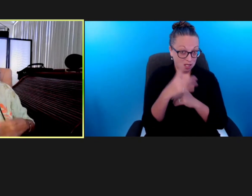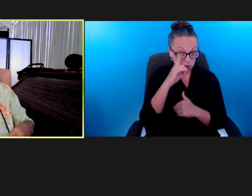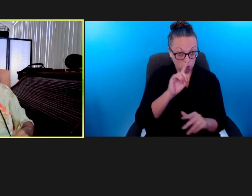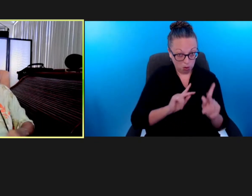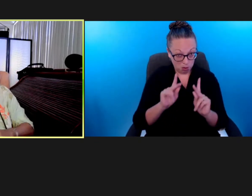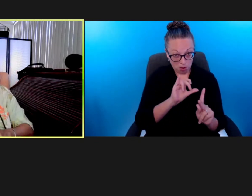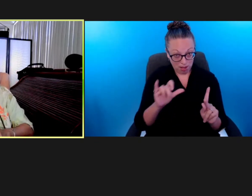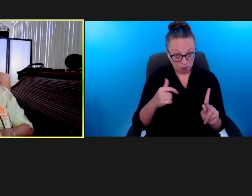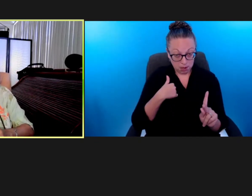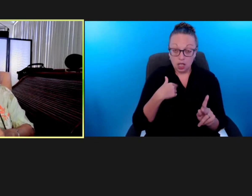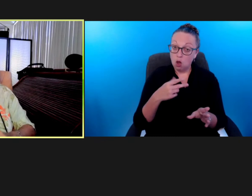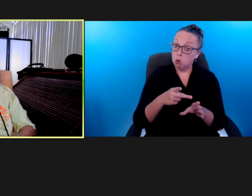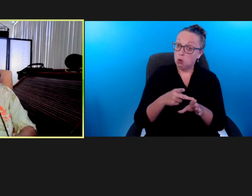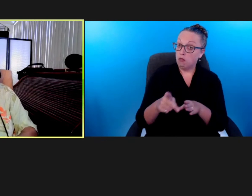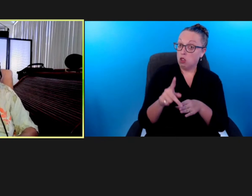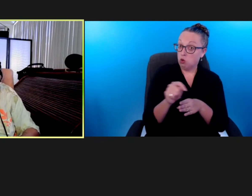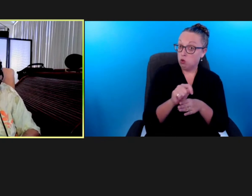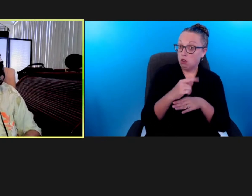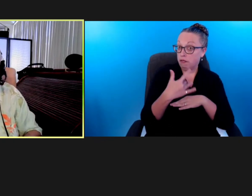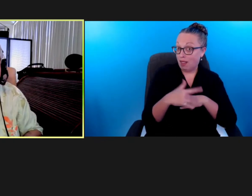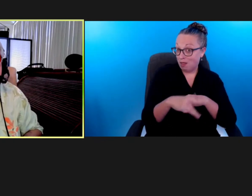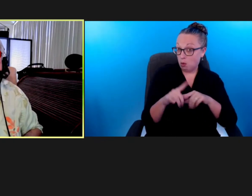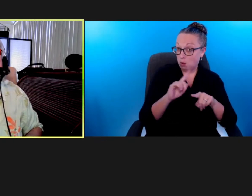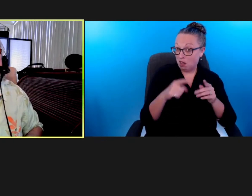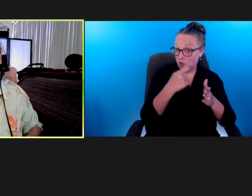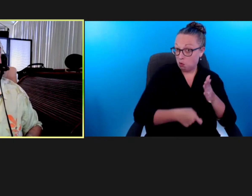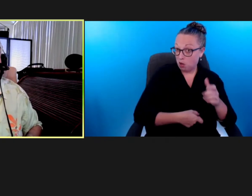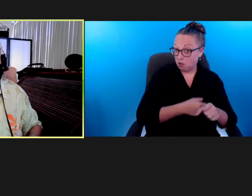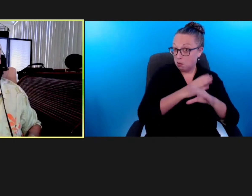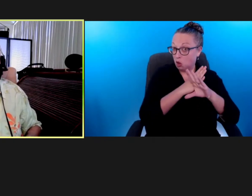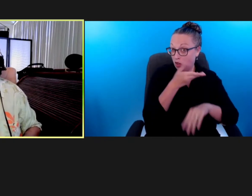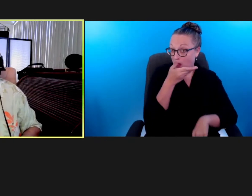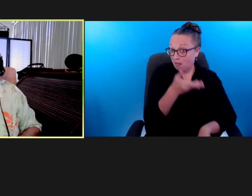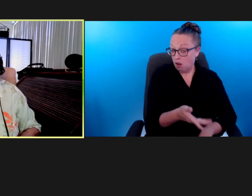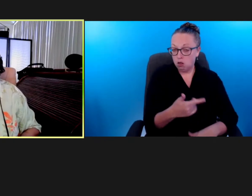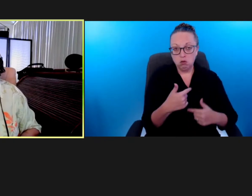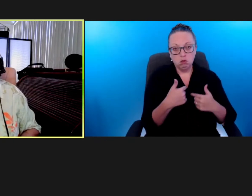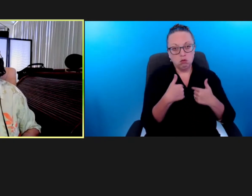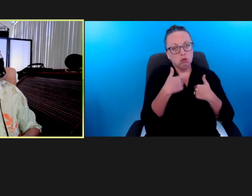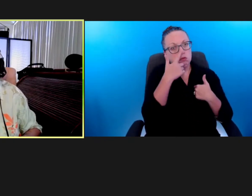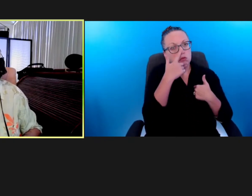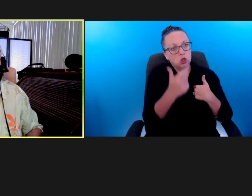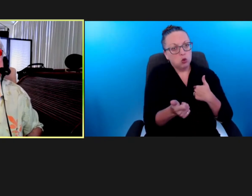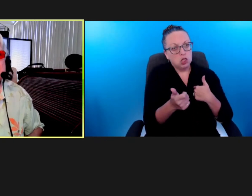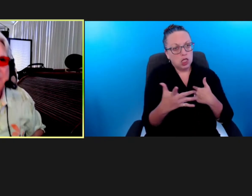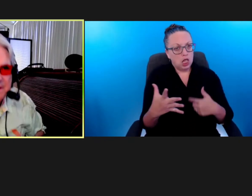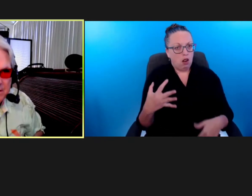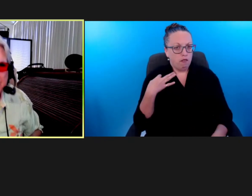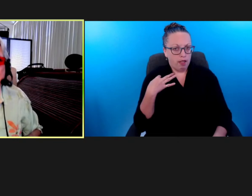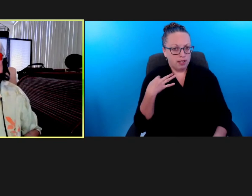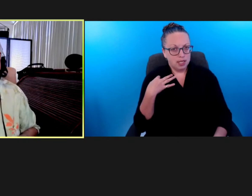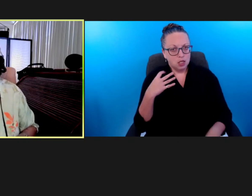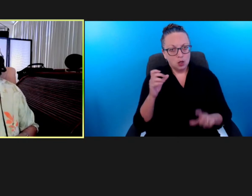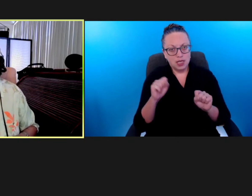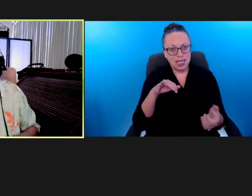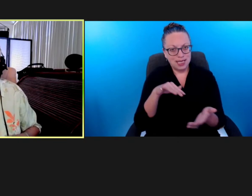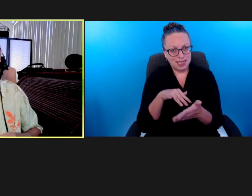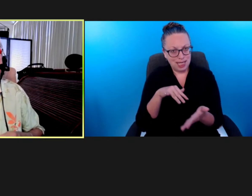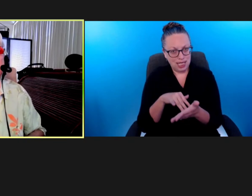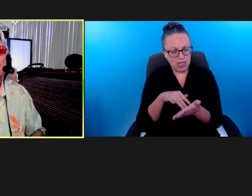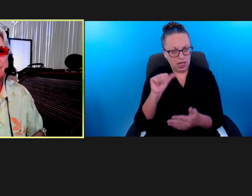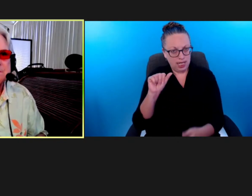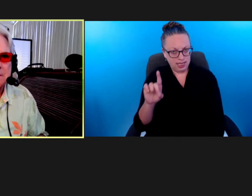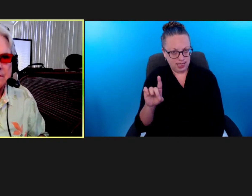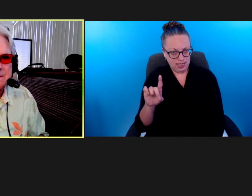Professional training is available, but if a price barrier exists, an interested and articulate volunteer can study audio description